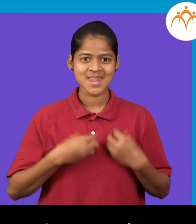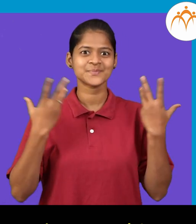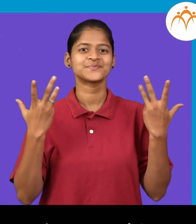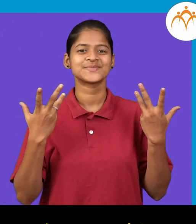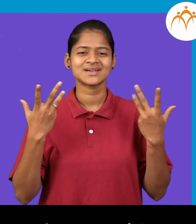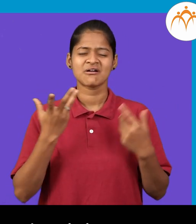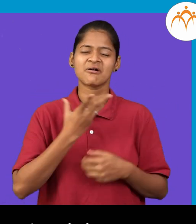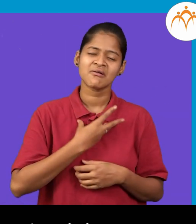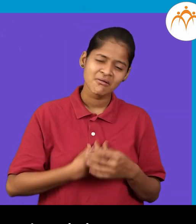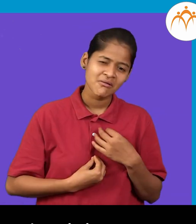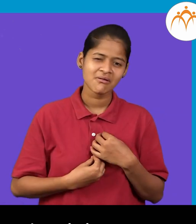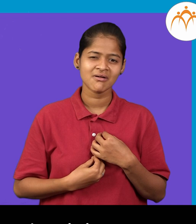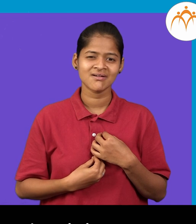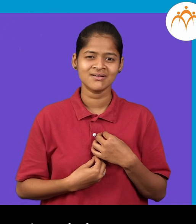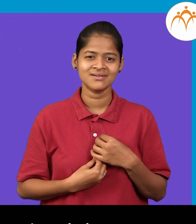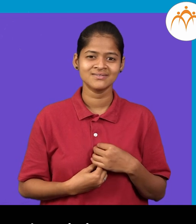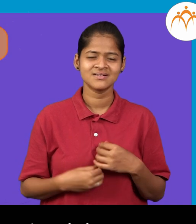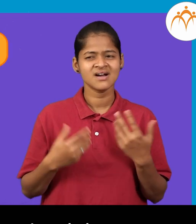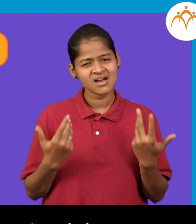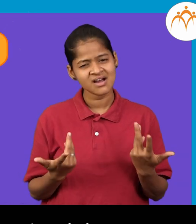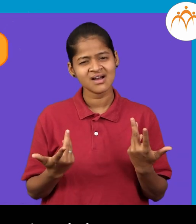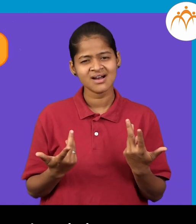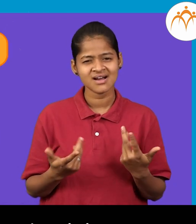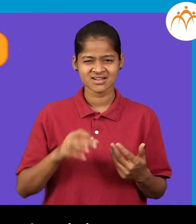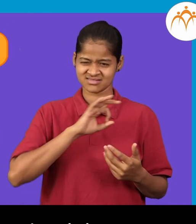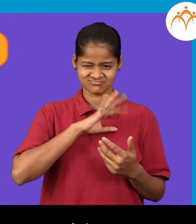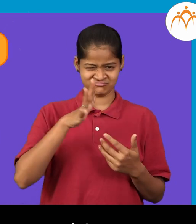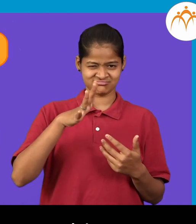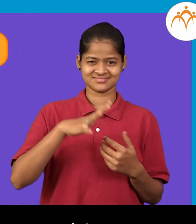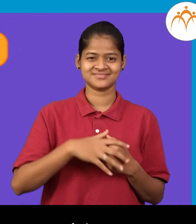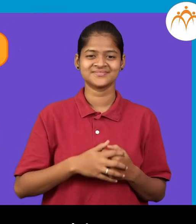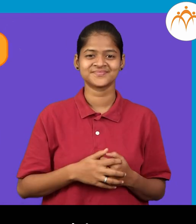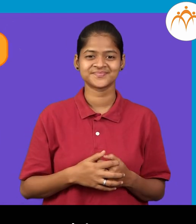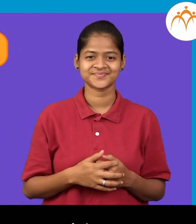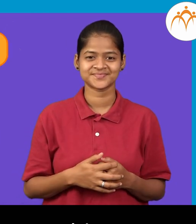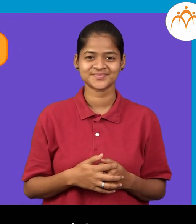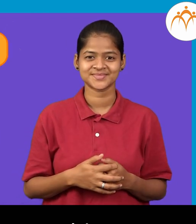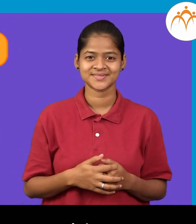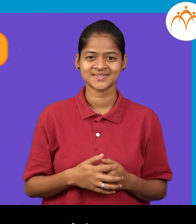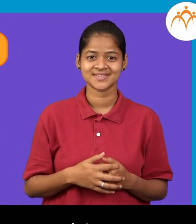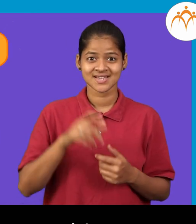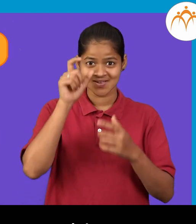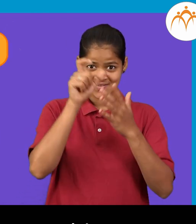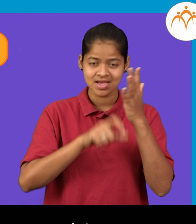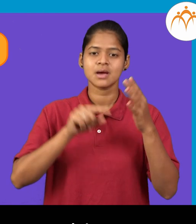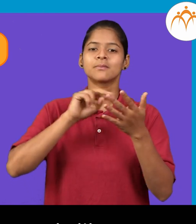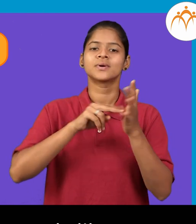Whenever we are surprised, happy, sad or we dislike something. We